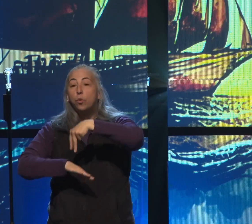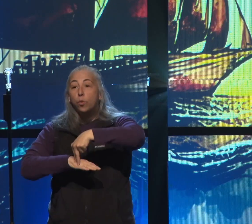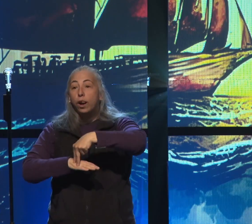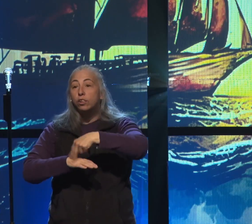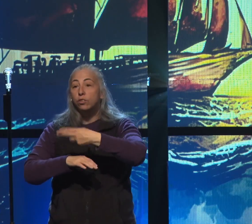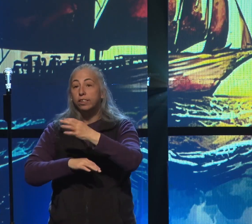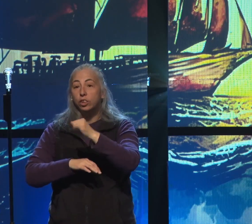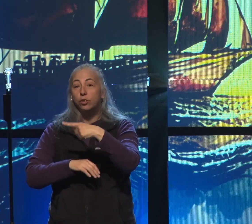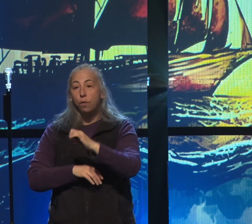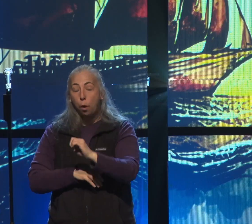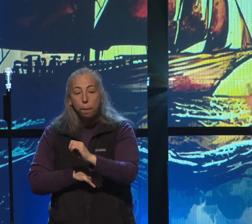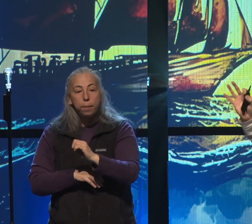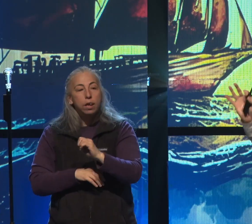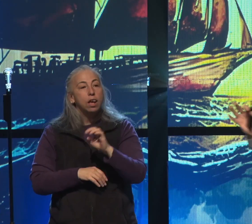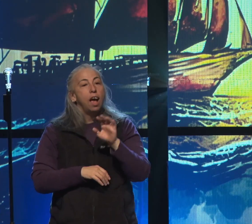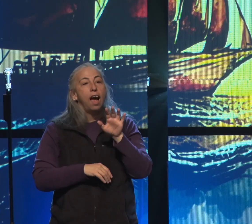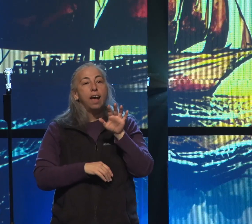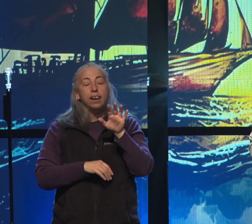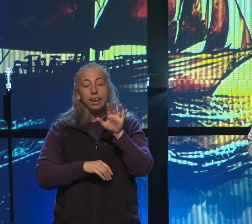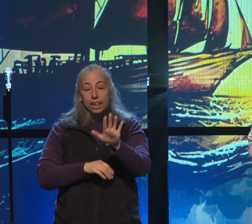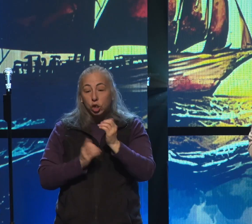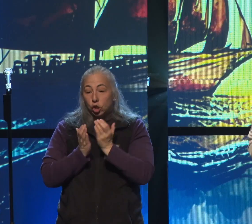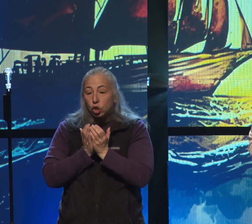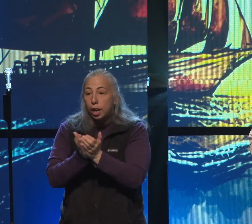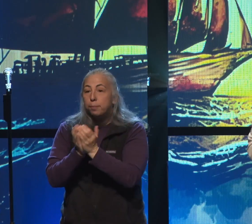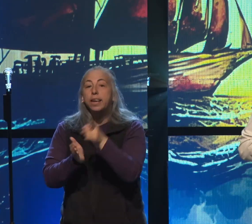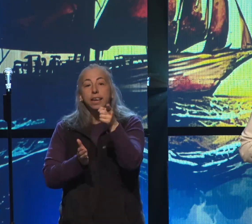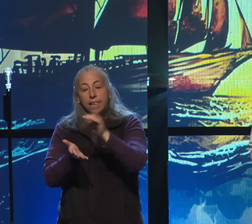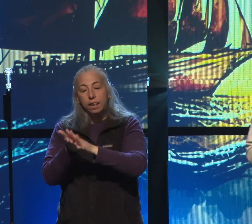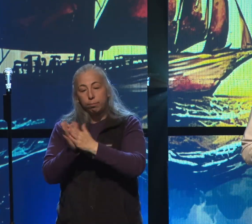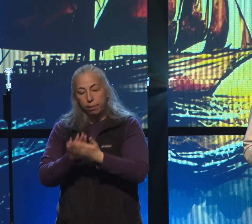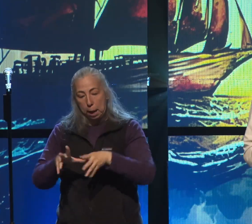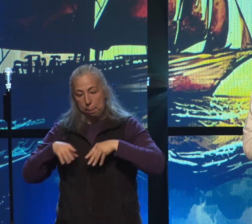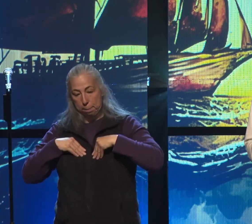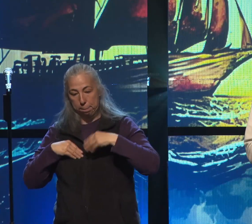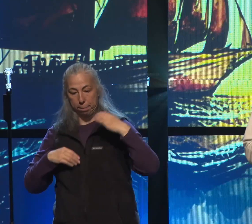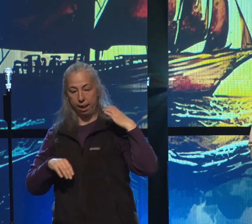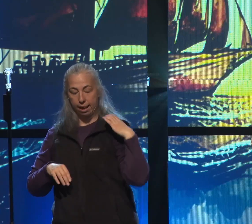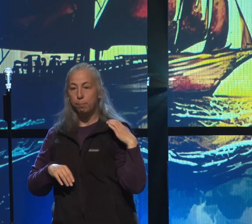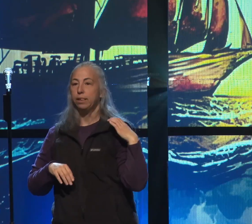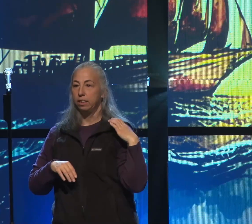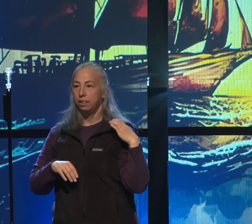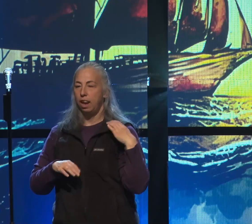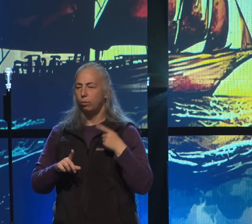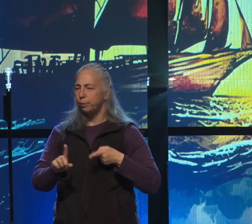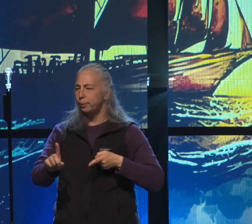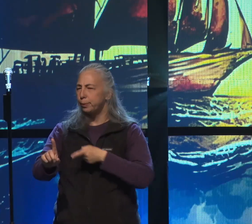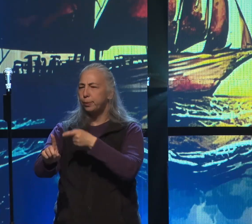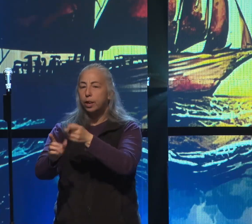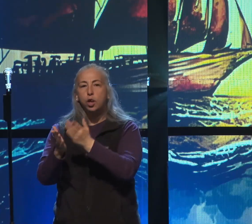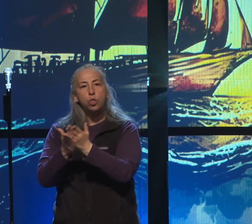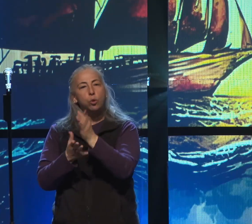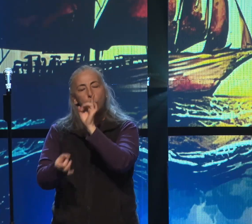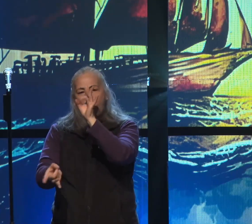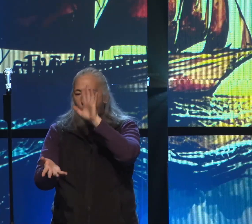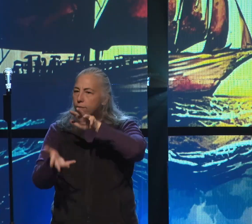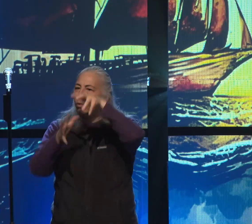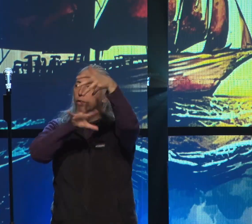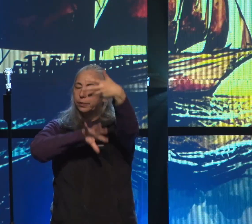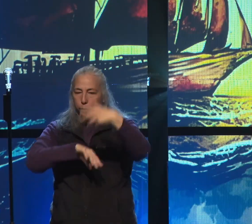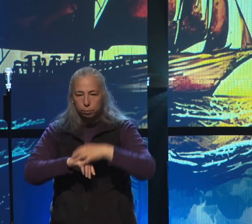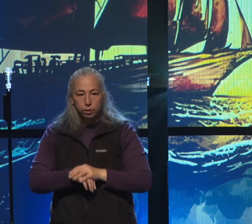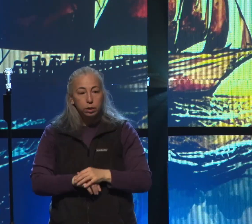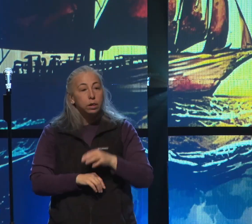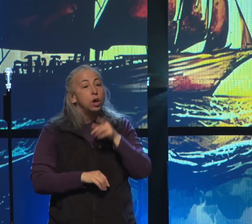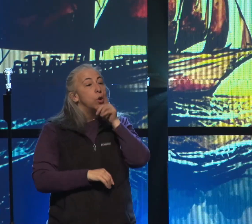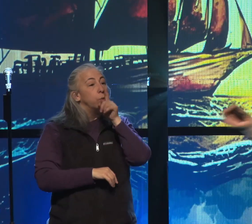life, his ship, through some incredible storms. And one thing about Paul, if you read him, especially if you read the genuine